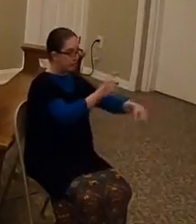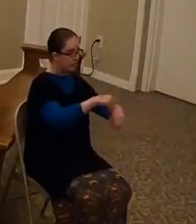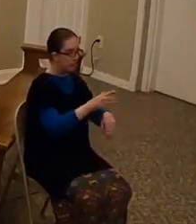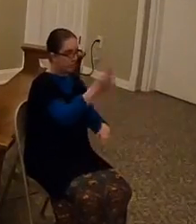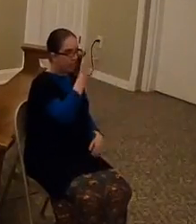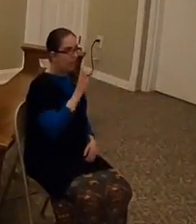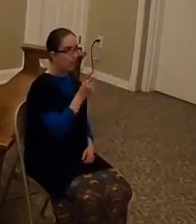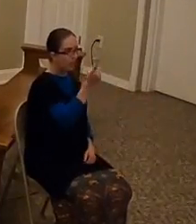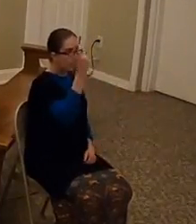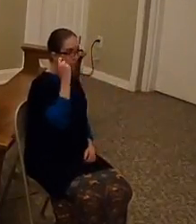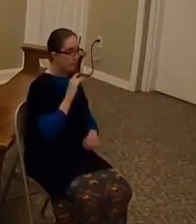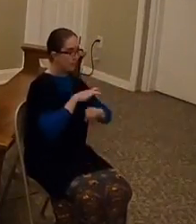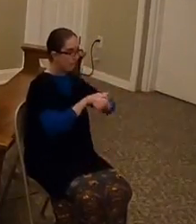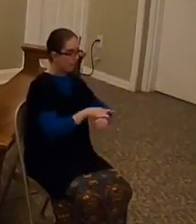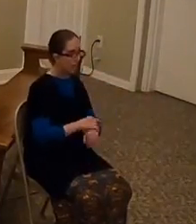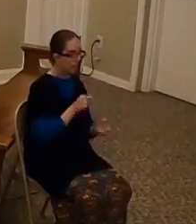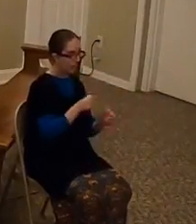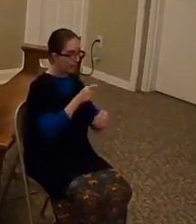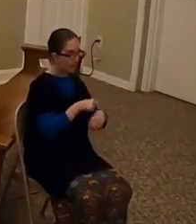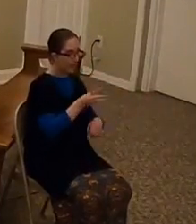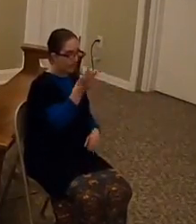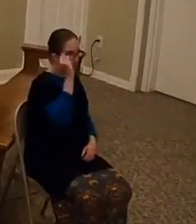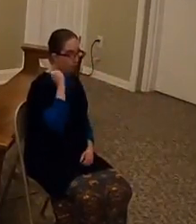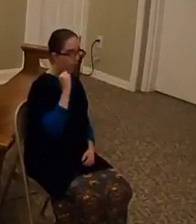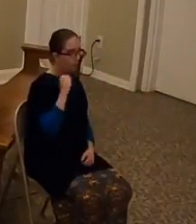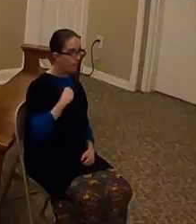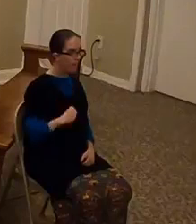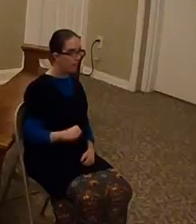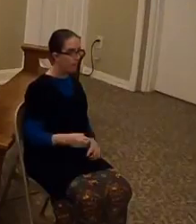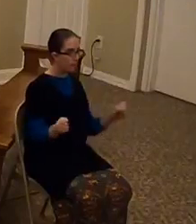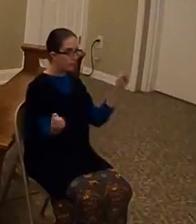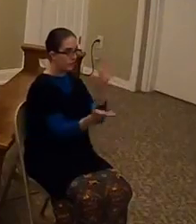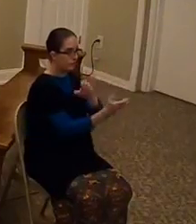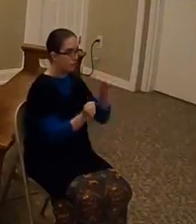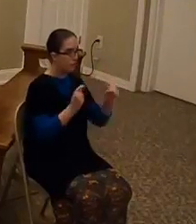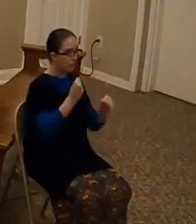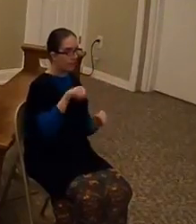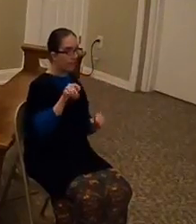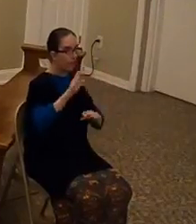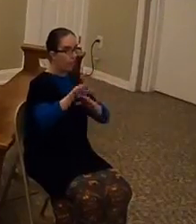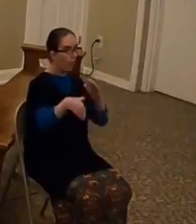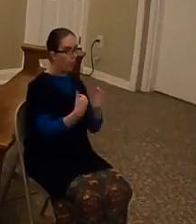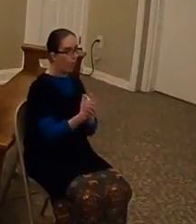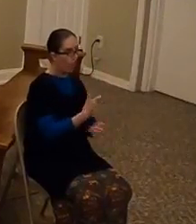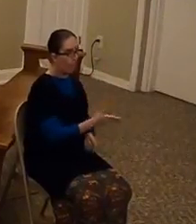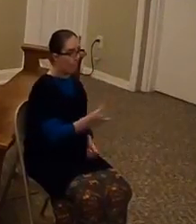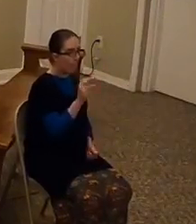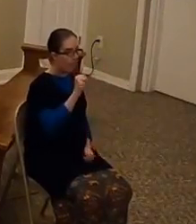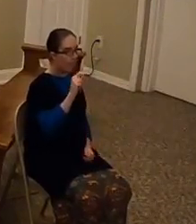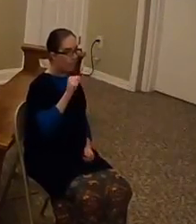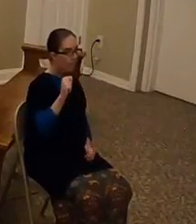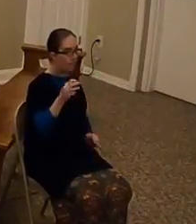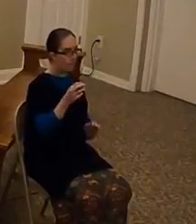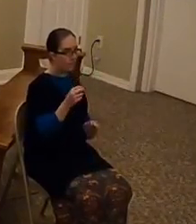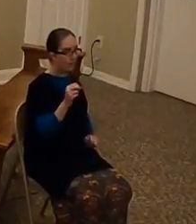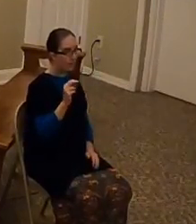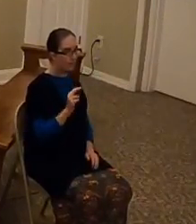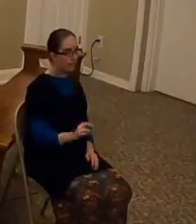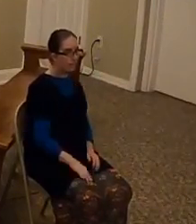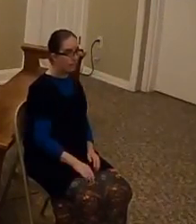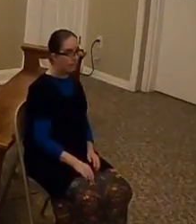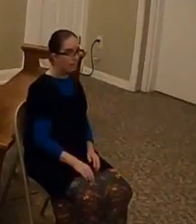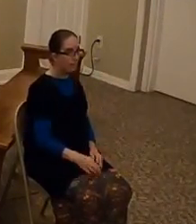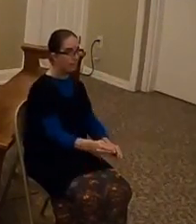when God was on his way to the earth. This time, though, he was going to destroy the whole thing. Matthew 24, verses 37